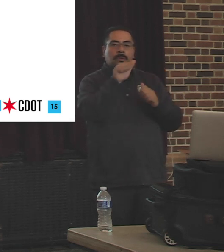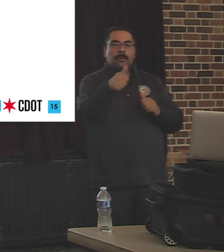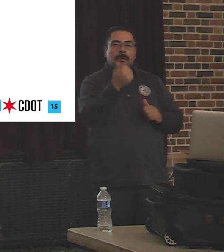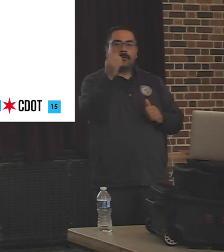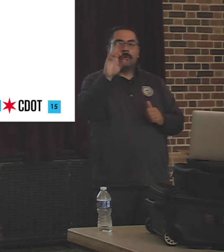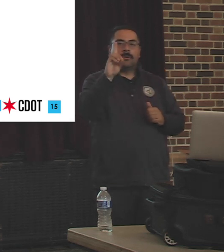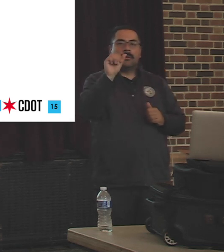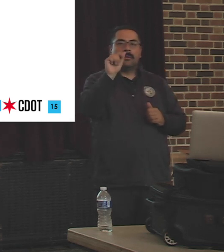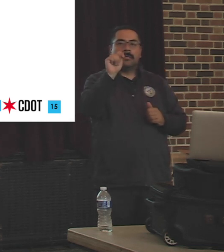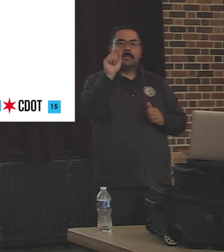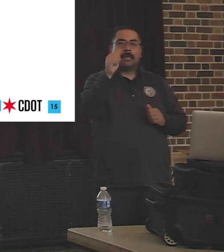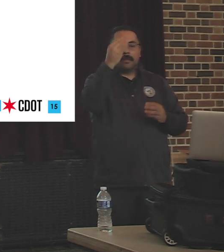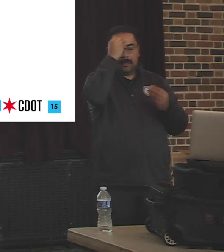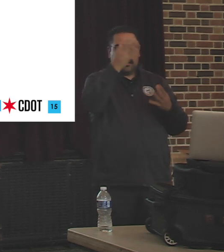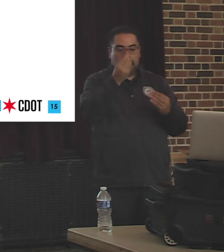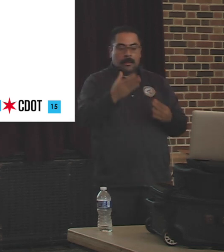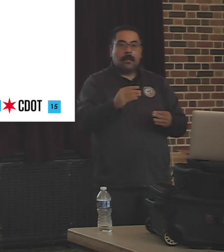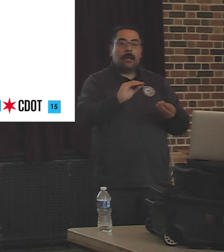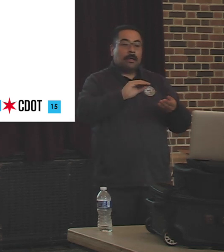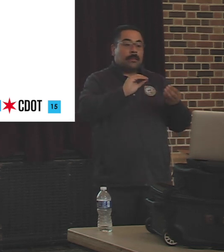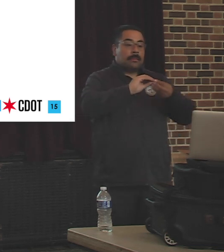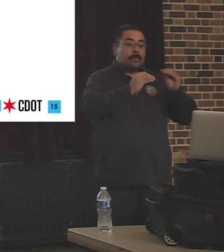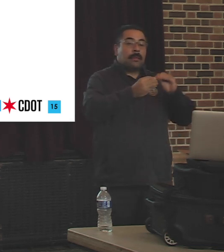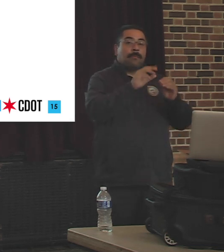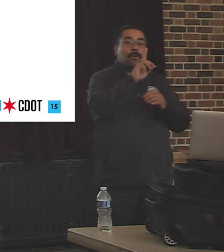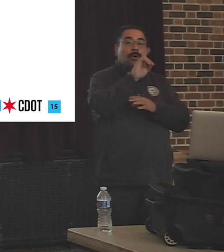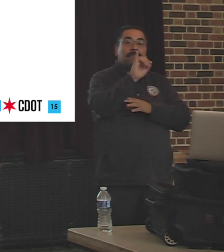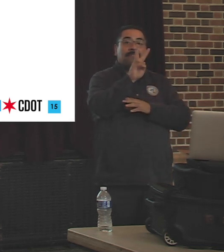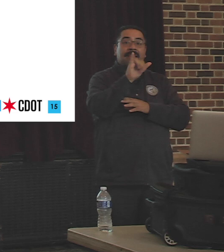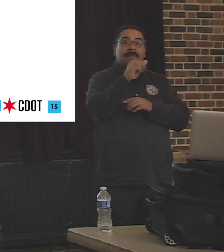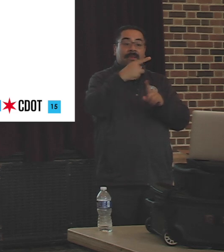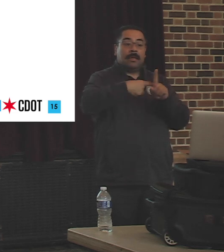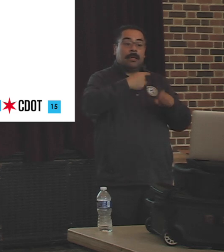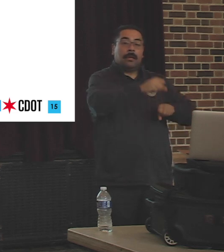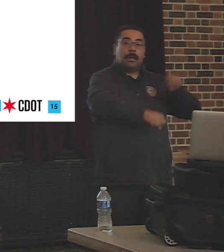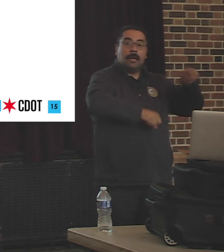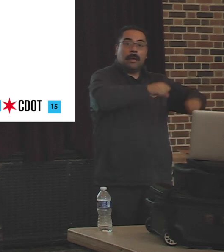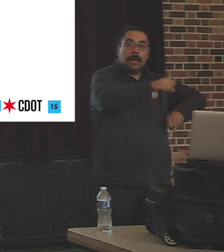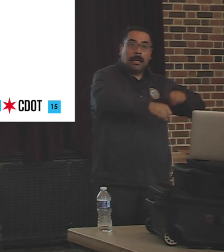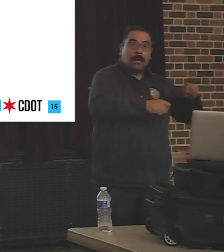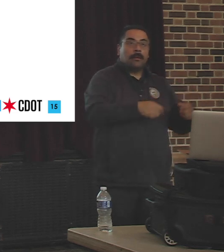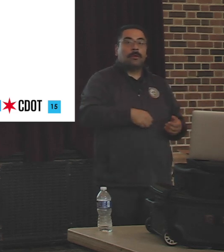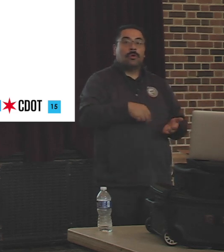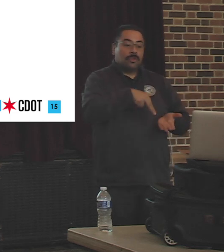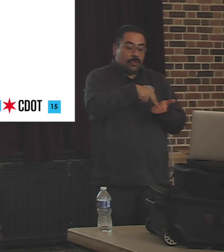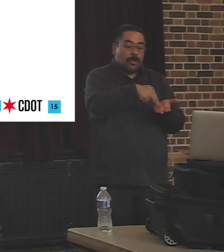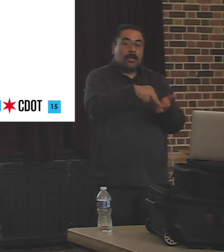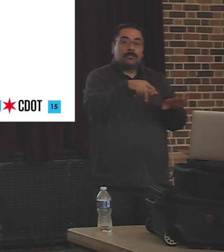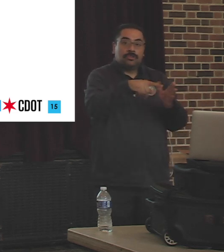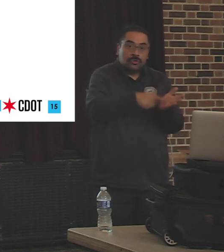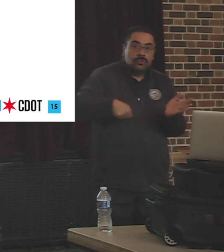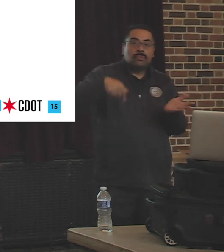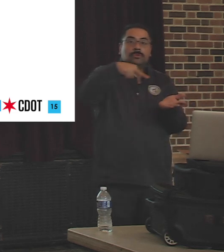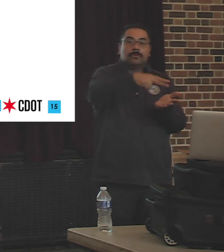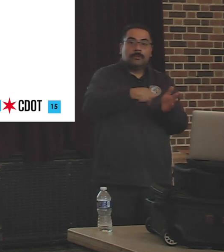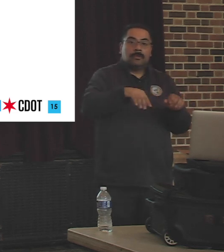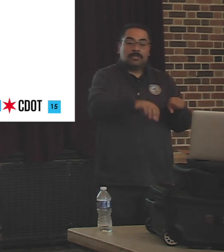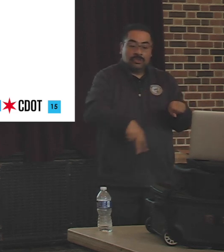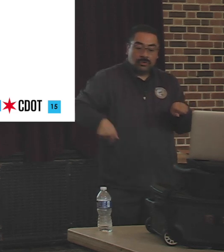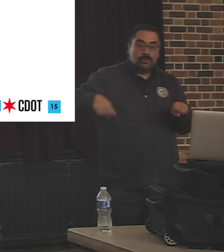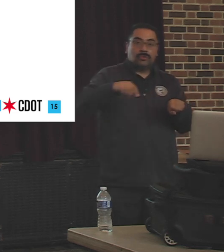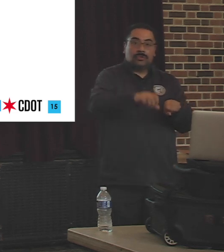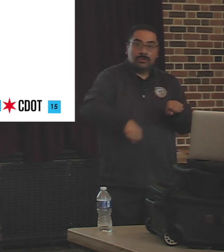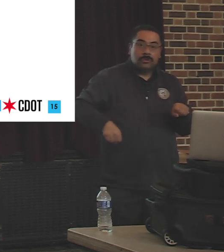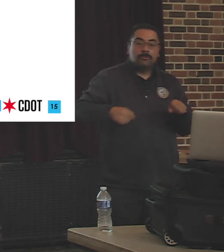points. Number of Divvy bike trips, scooter trips, what we see, out on the streets. So many